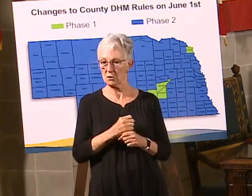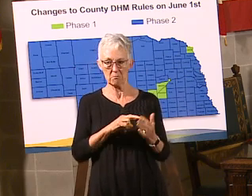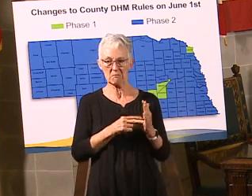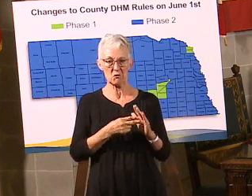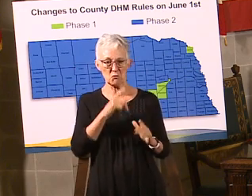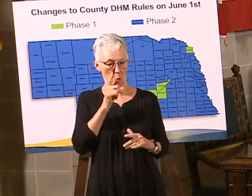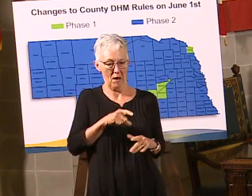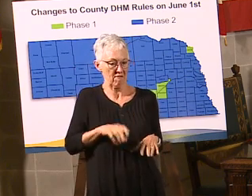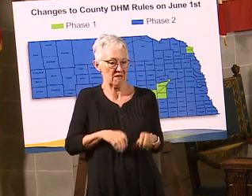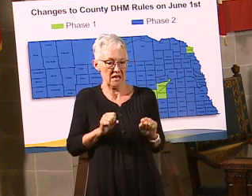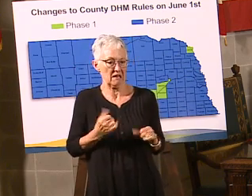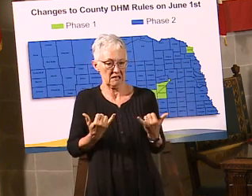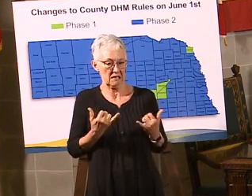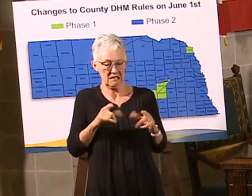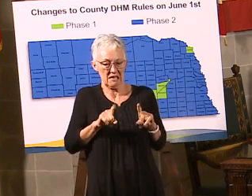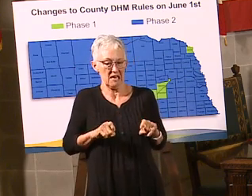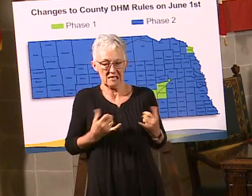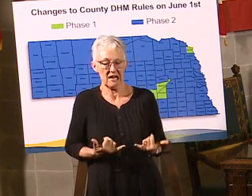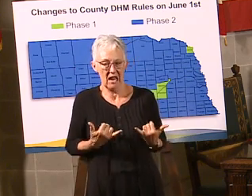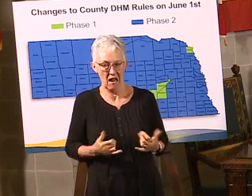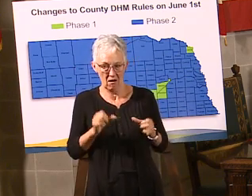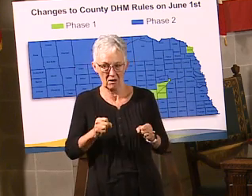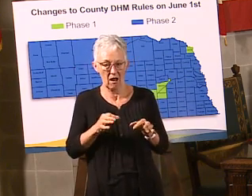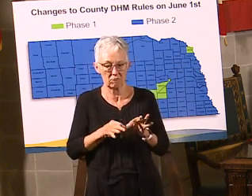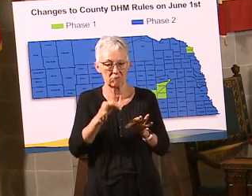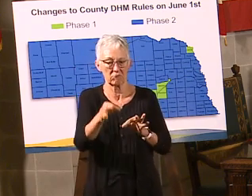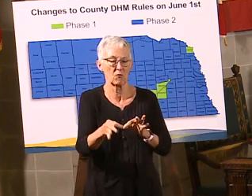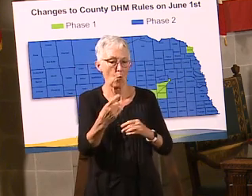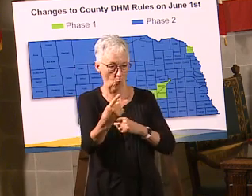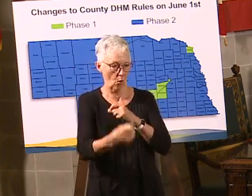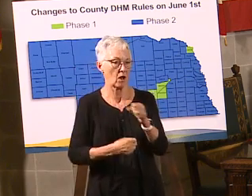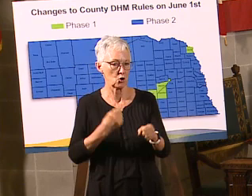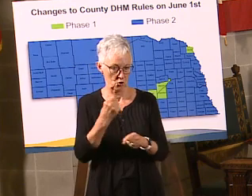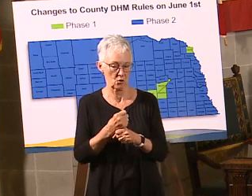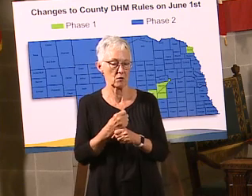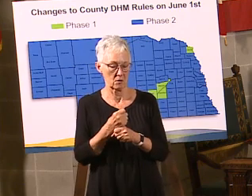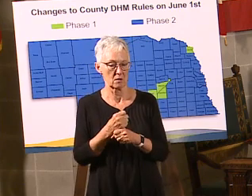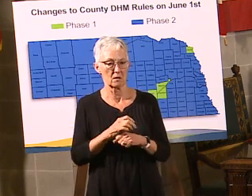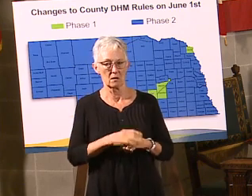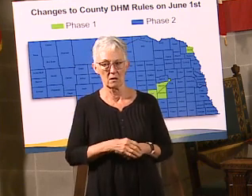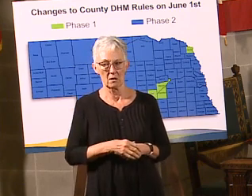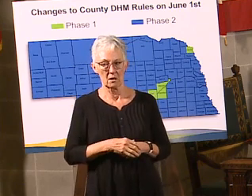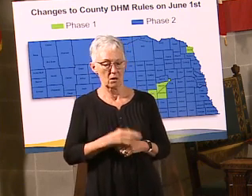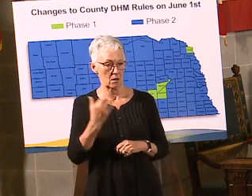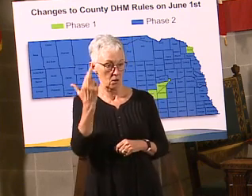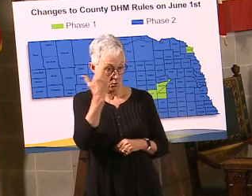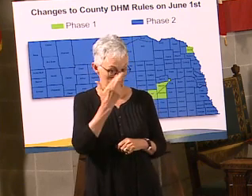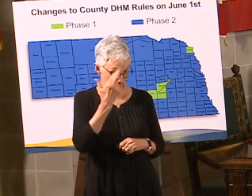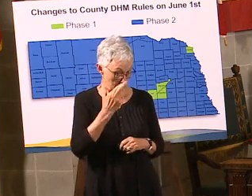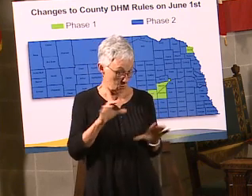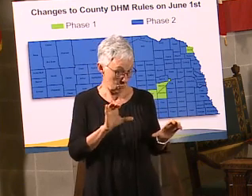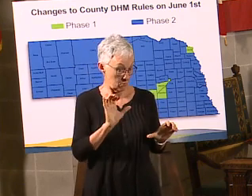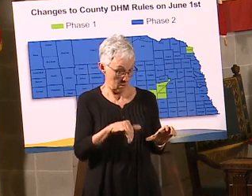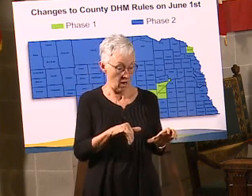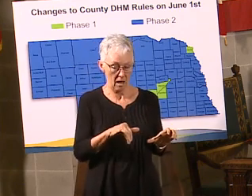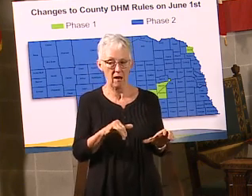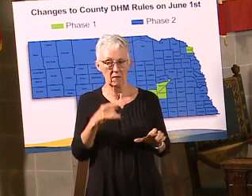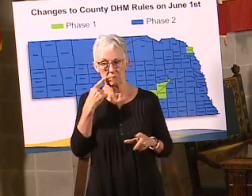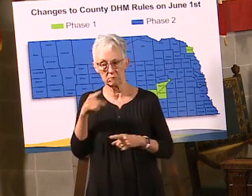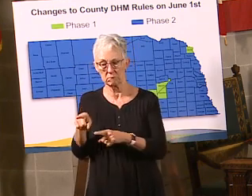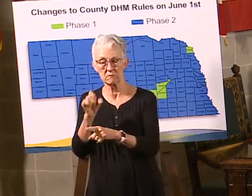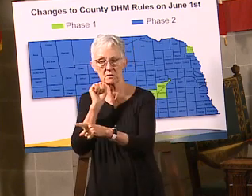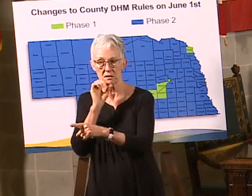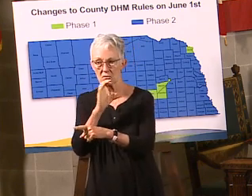we've signed an executive order, or I signed that executive order that will extend it for a year. And what that is really about is making sure that our seniors don't have to